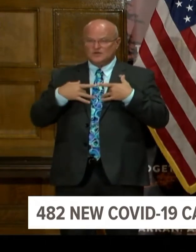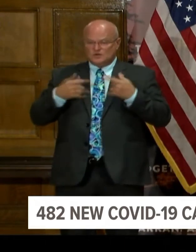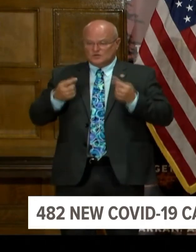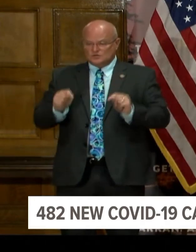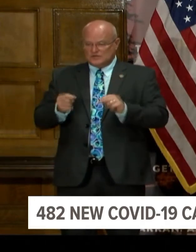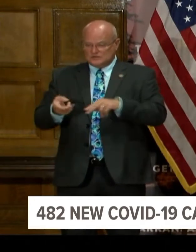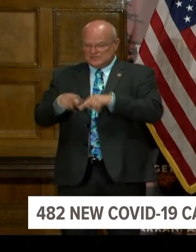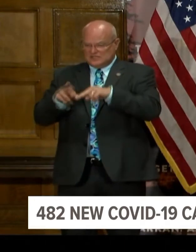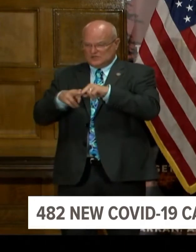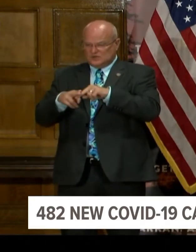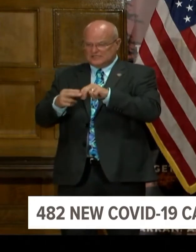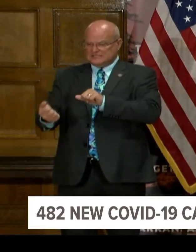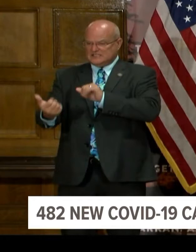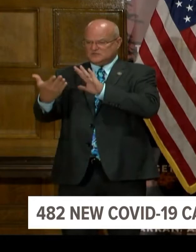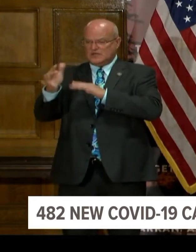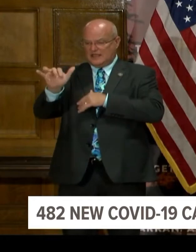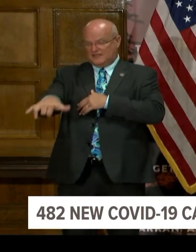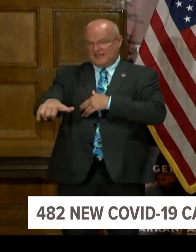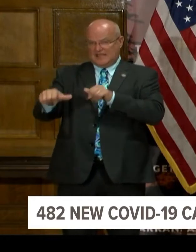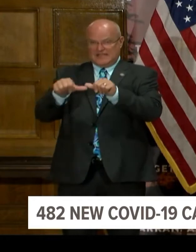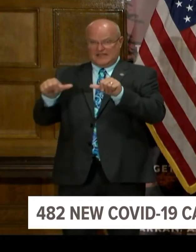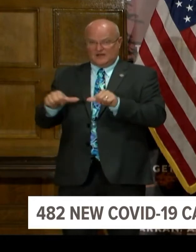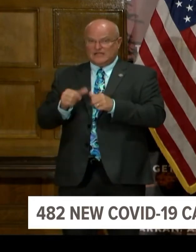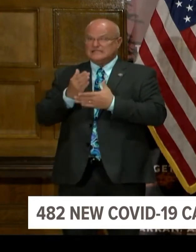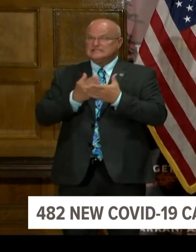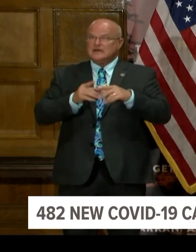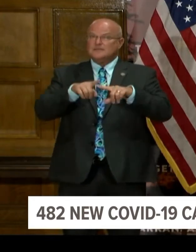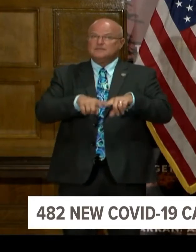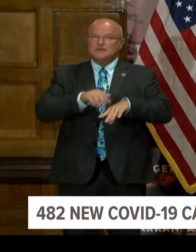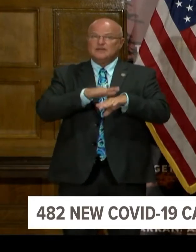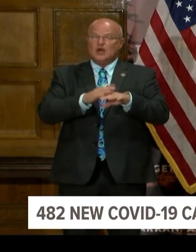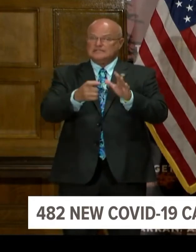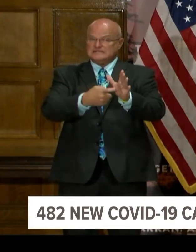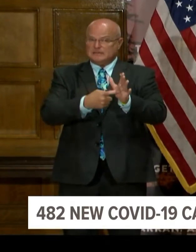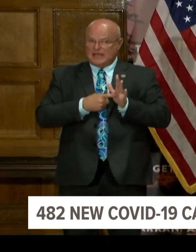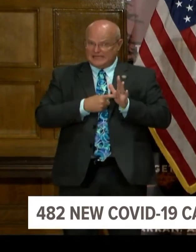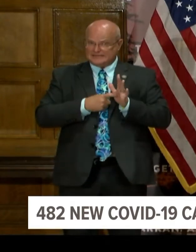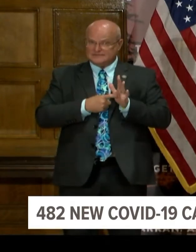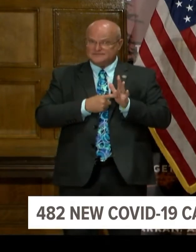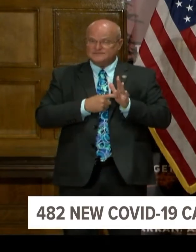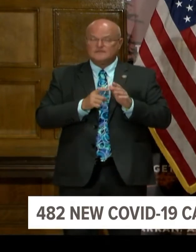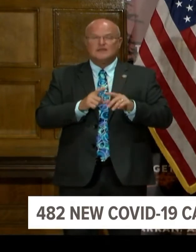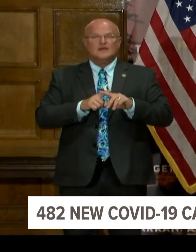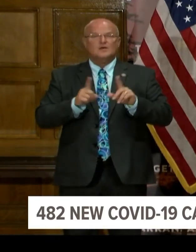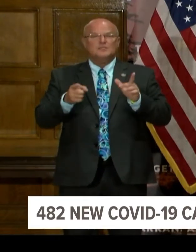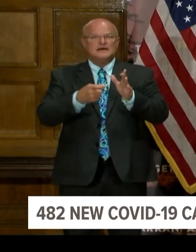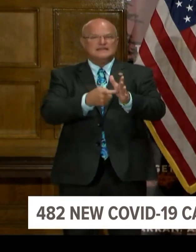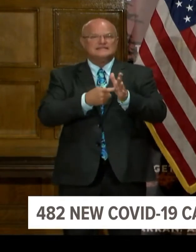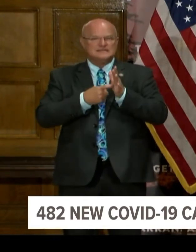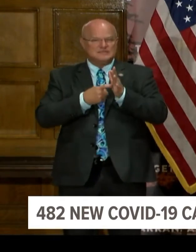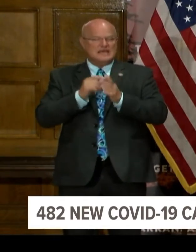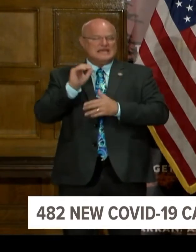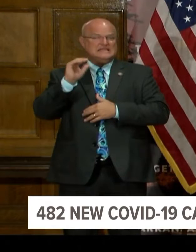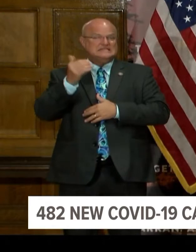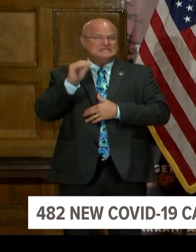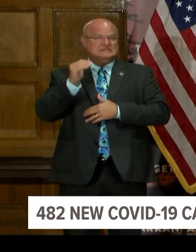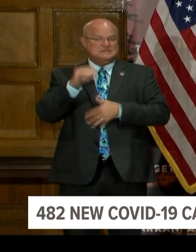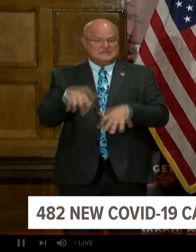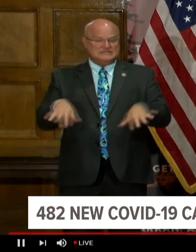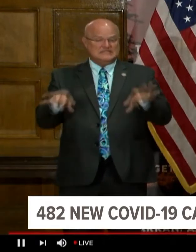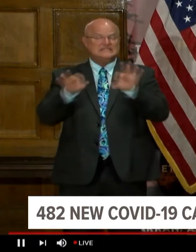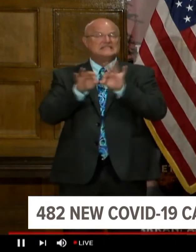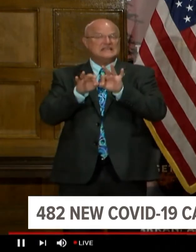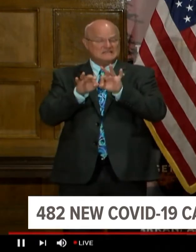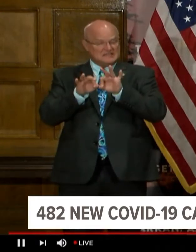to increase the testing there. Some of that's dependent upon demand, but the demand seems to be